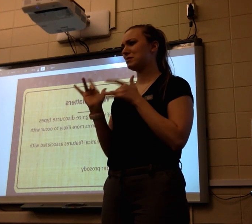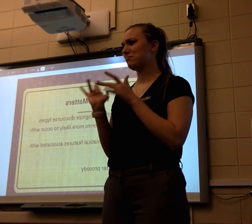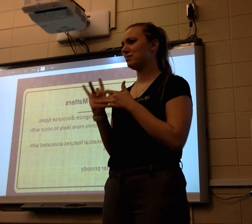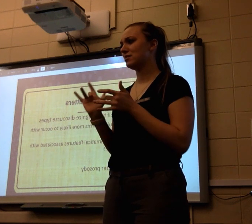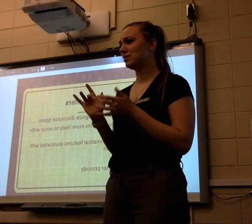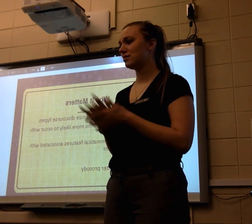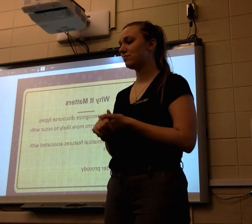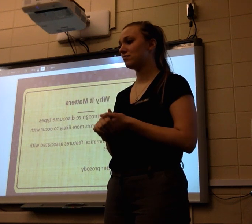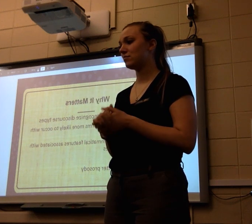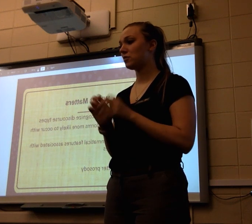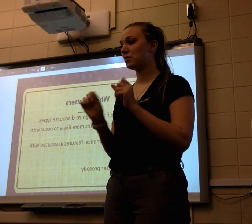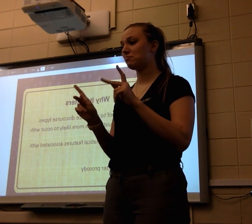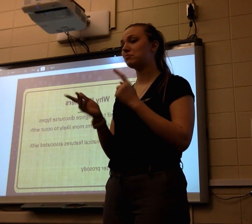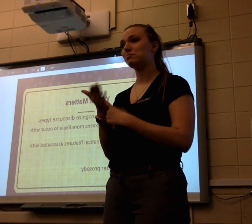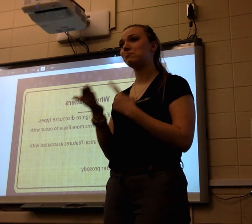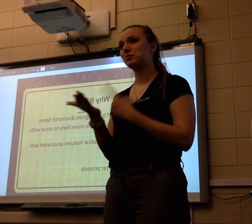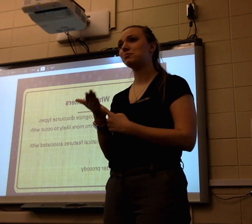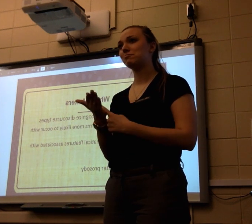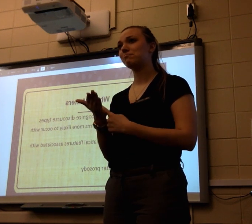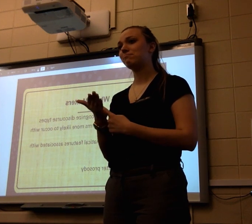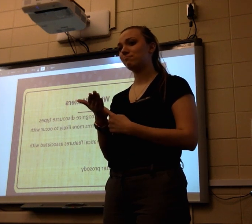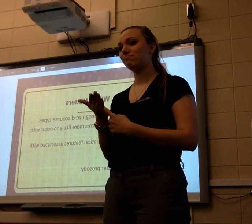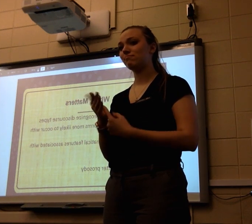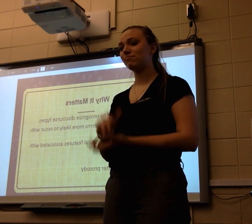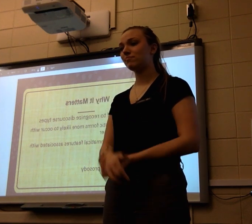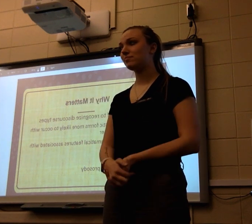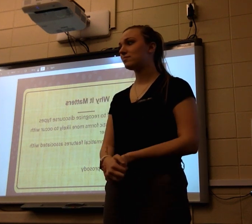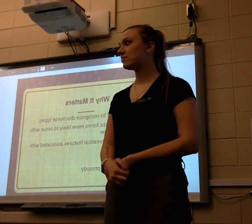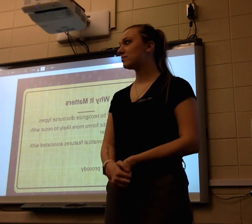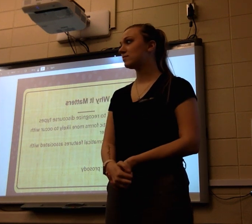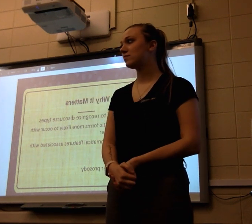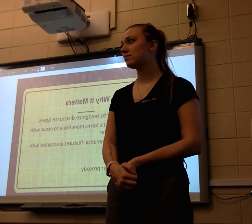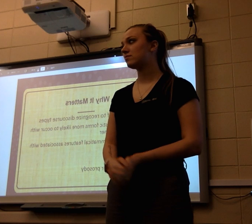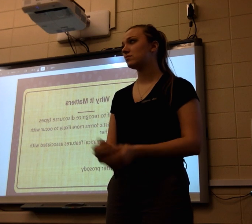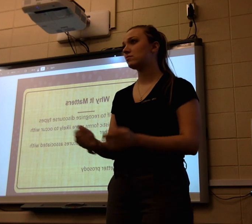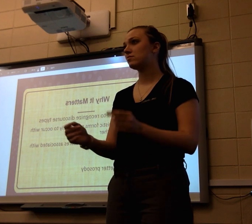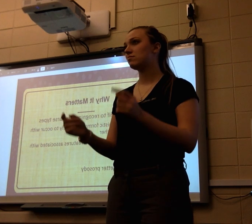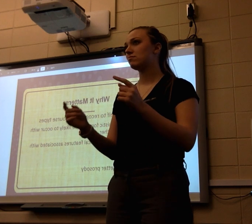I'm going to talk about it now because let me go back to that one slide.